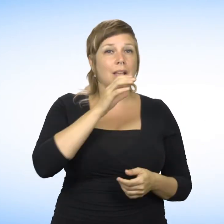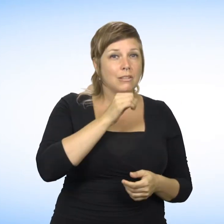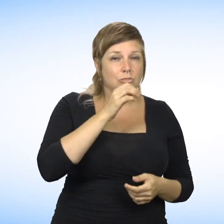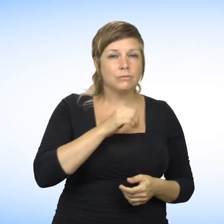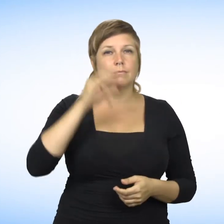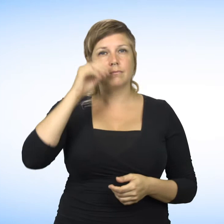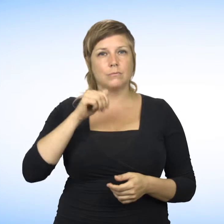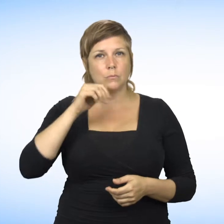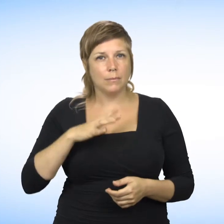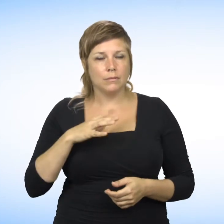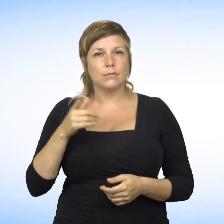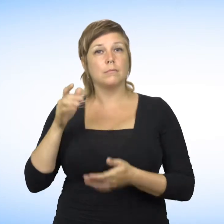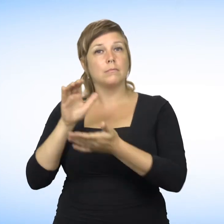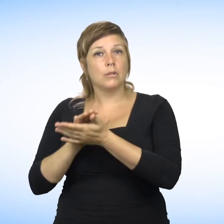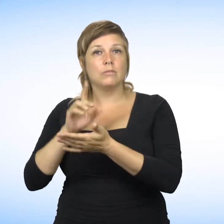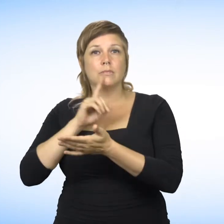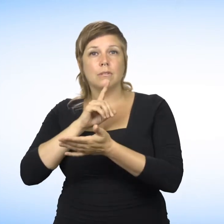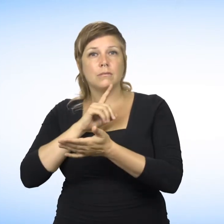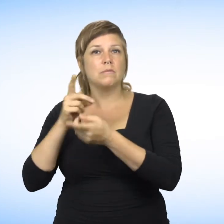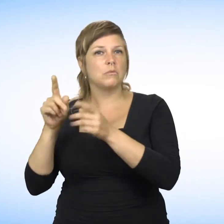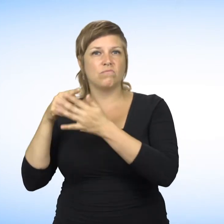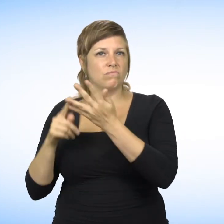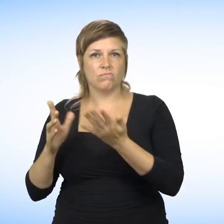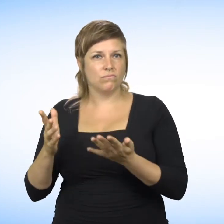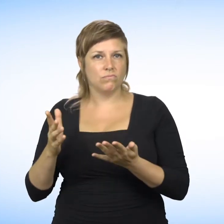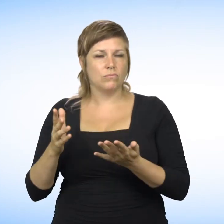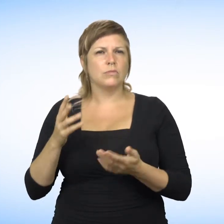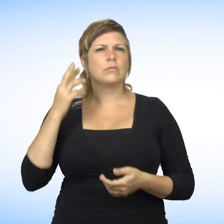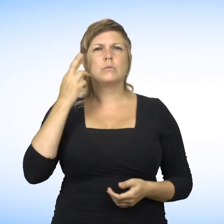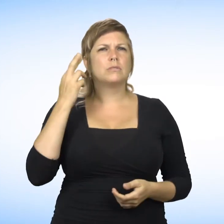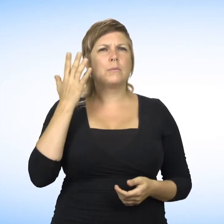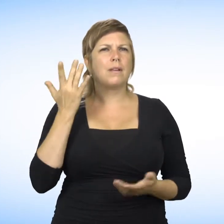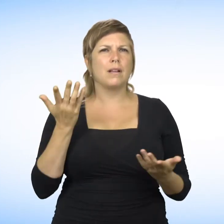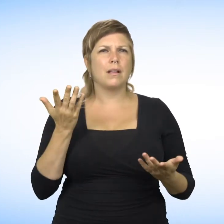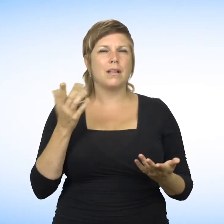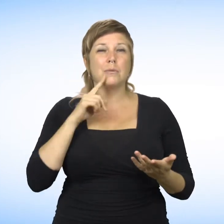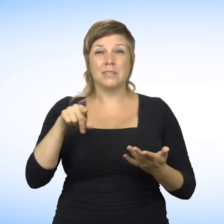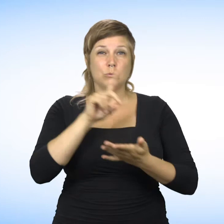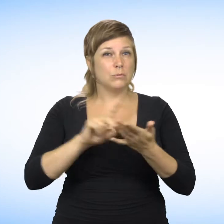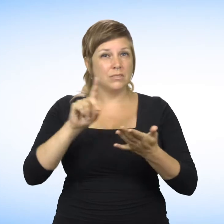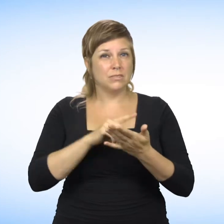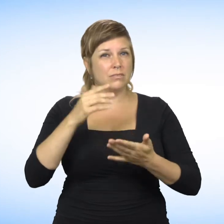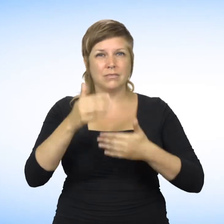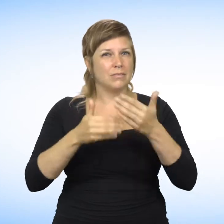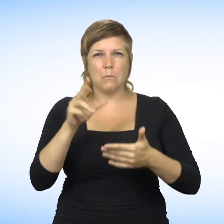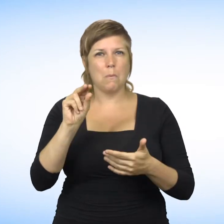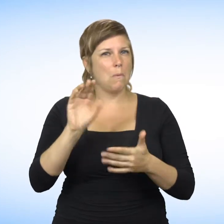Discrimination based on age, sex, or civil status is deemed non-discriminatory for all types of contracts and